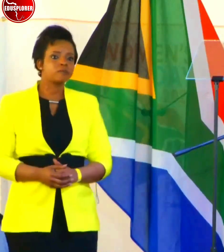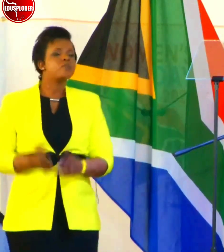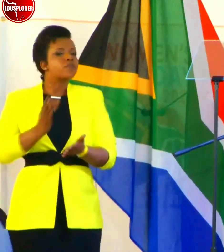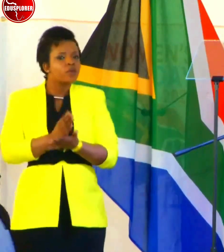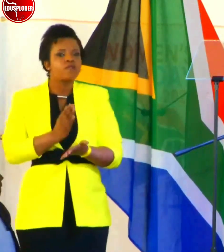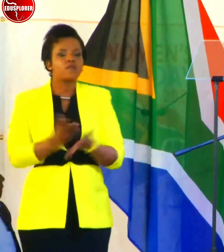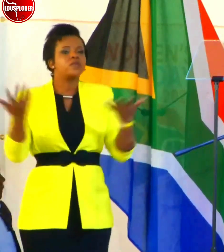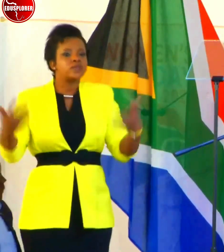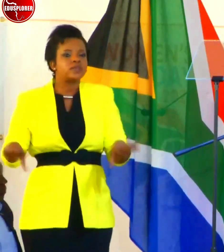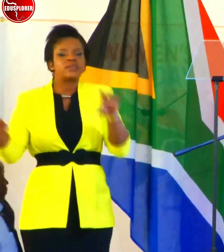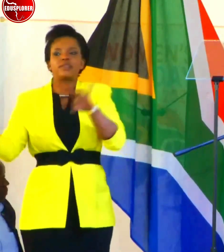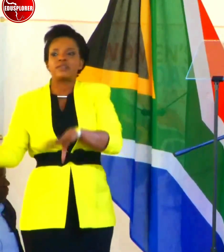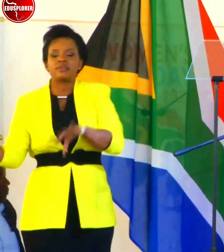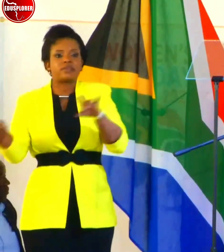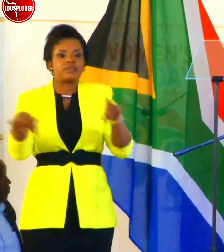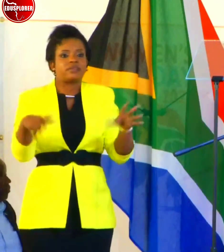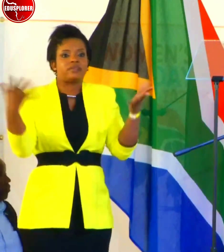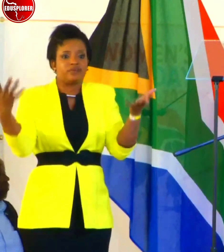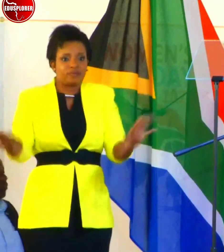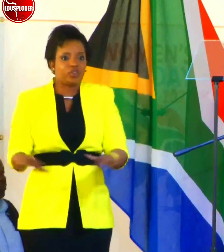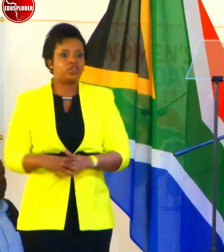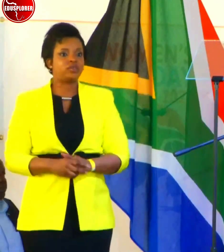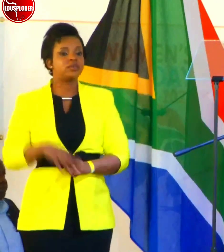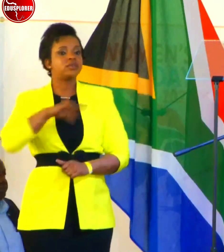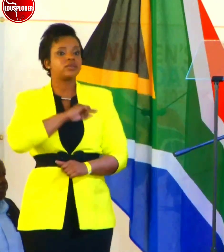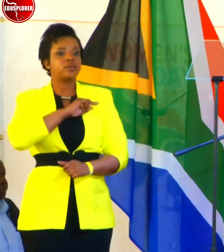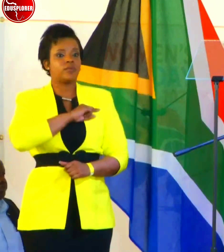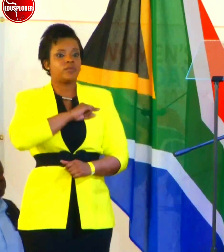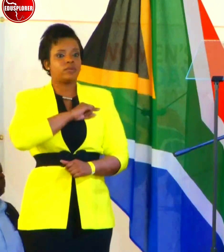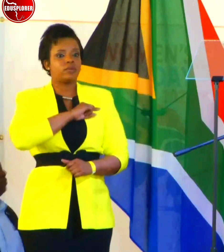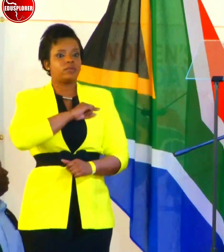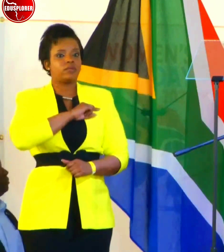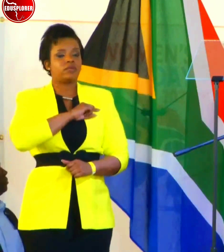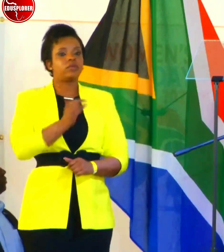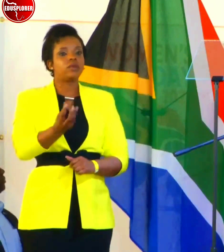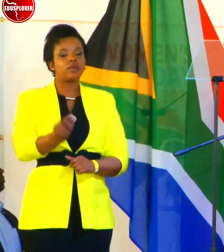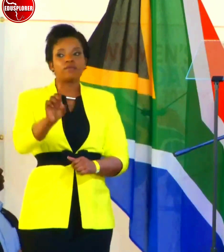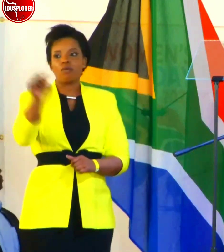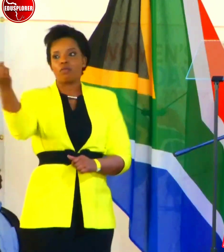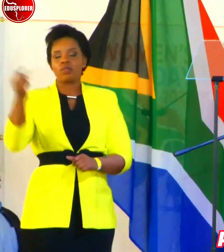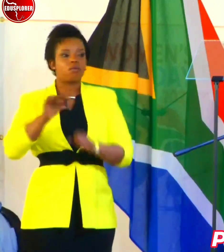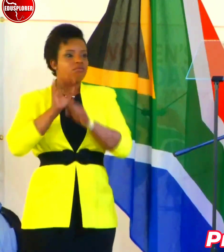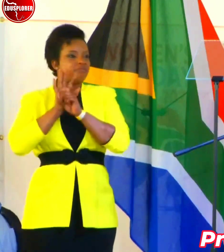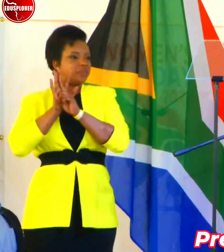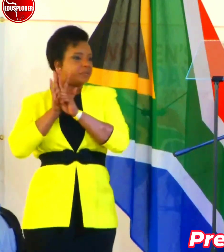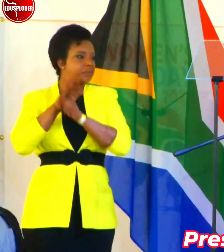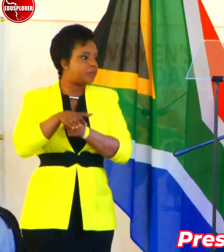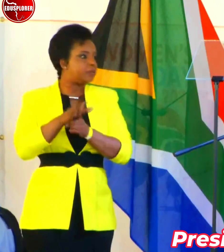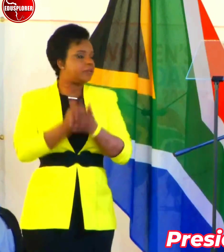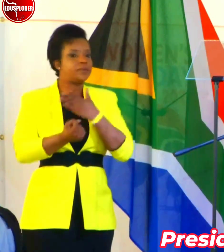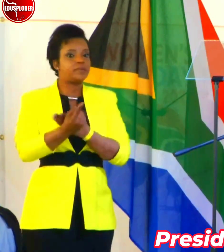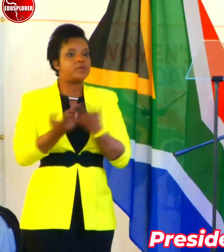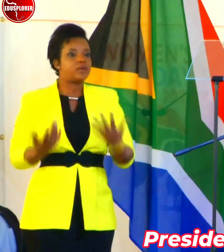also suffered under another form of oppression, which is because